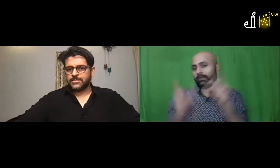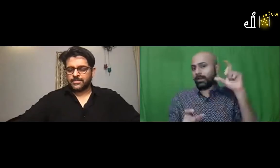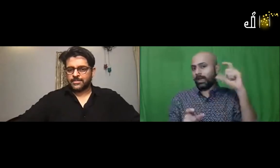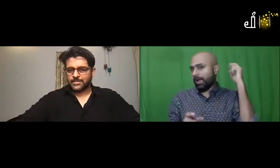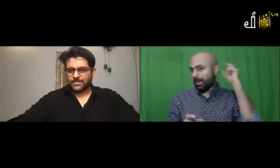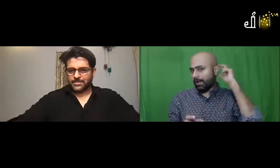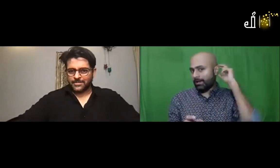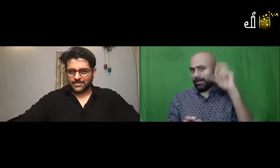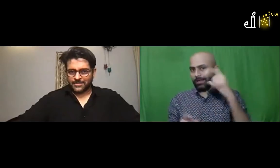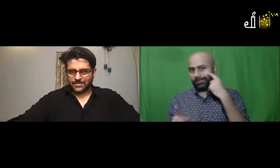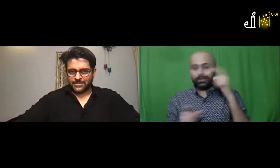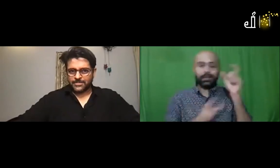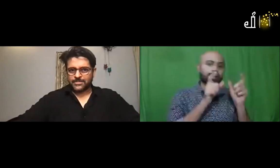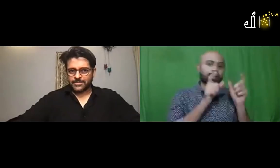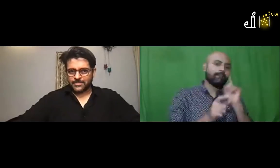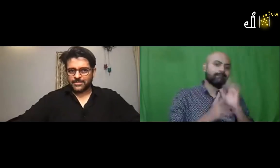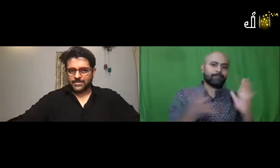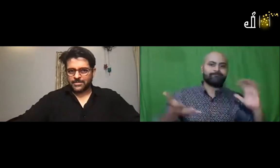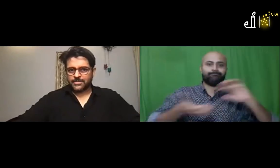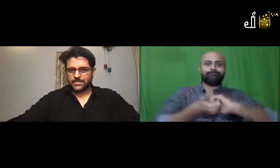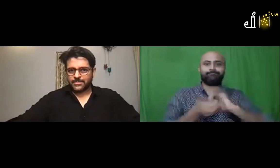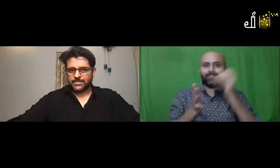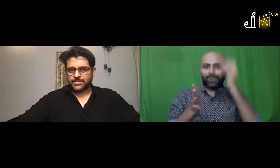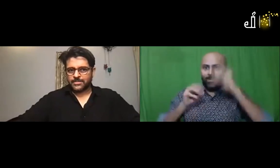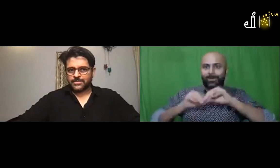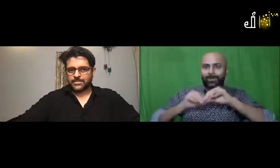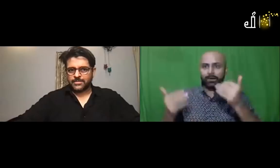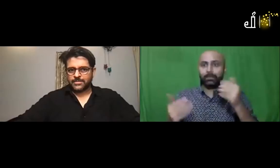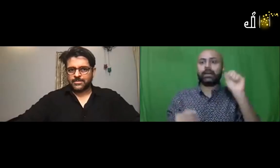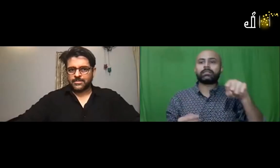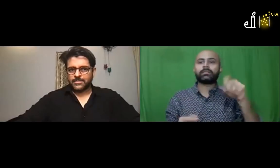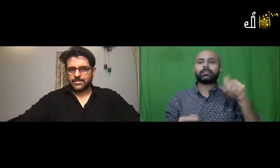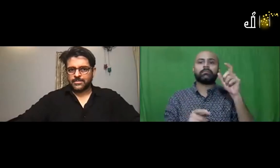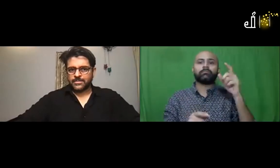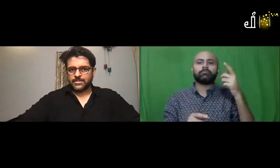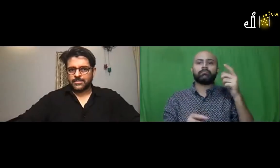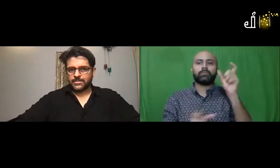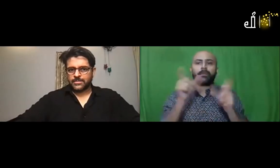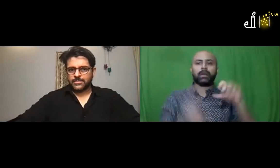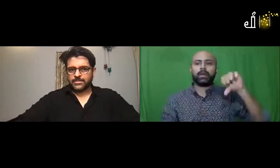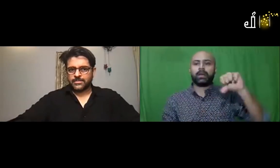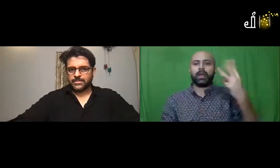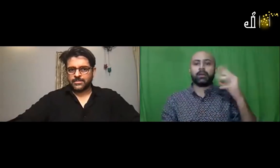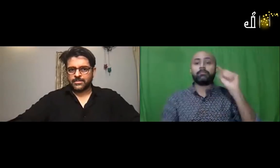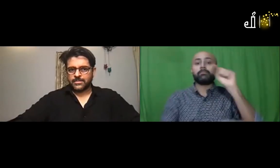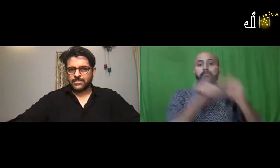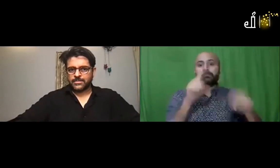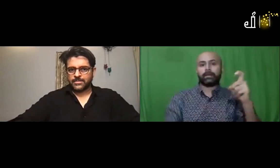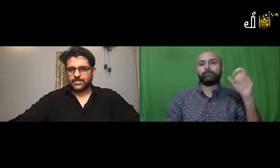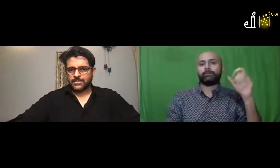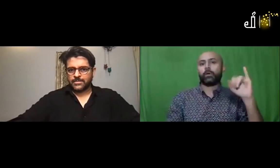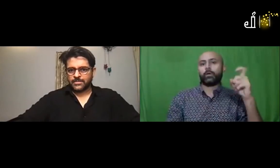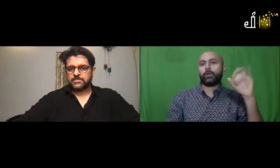People said yes, cochlear implant user and the deaf community can be united to spread the awareness regarding sign